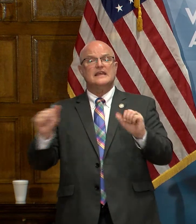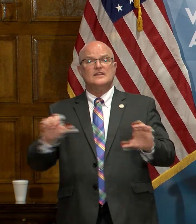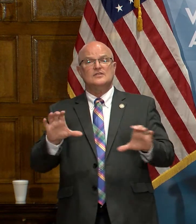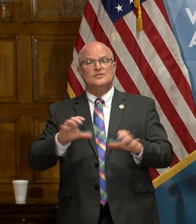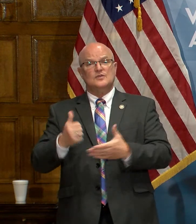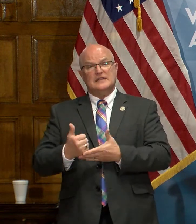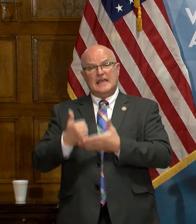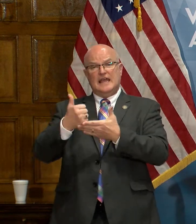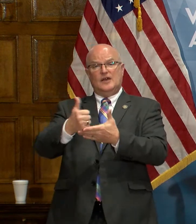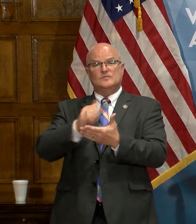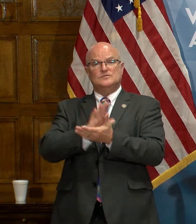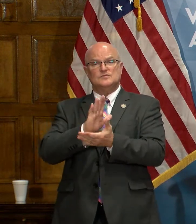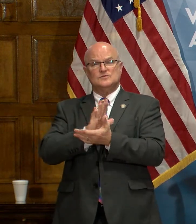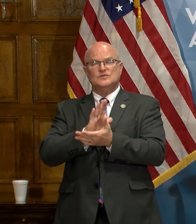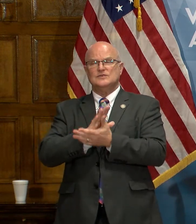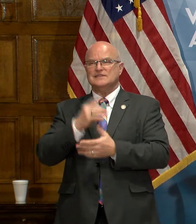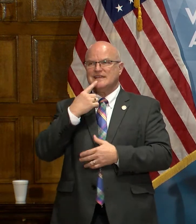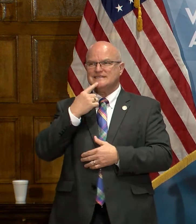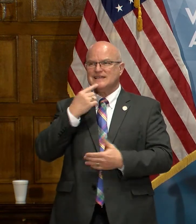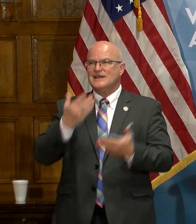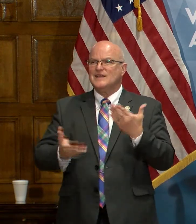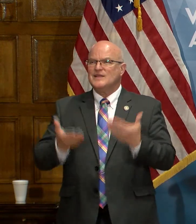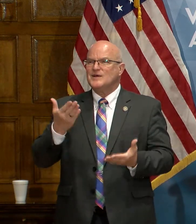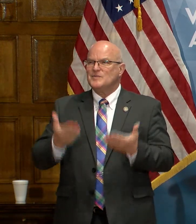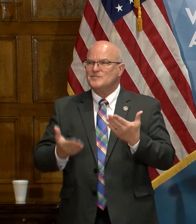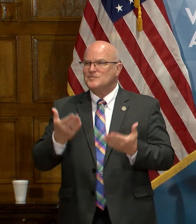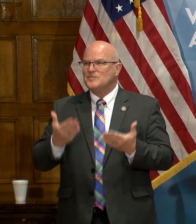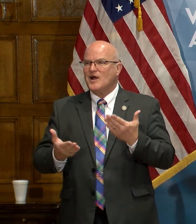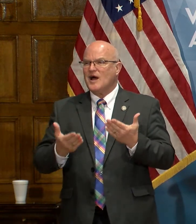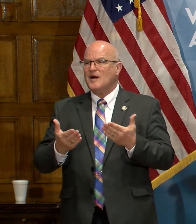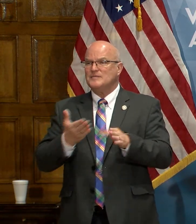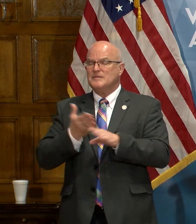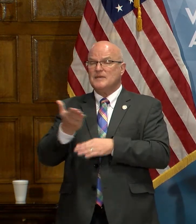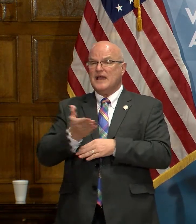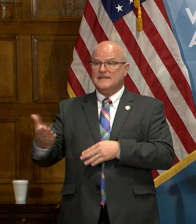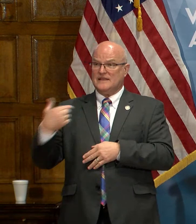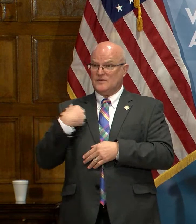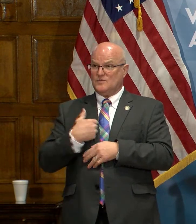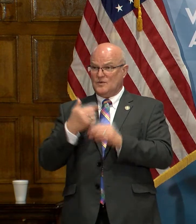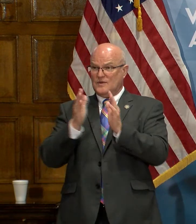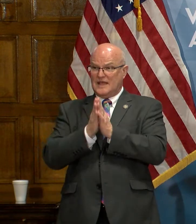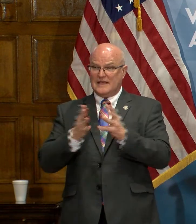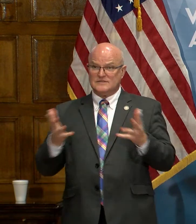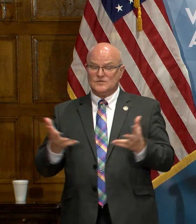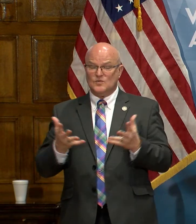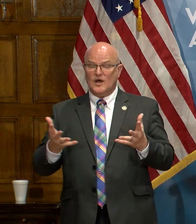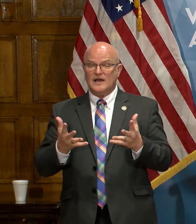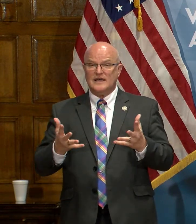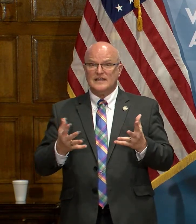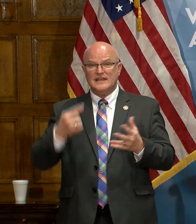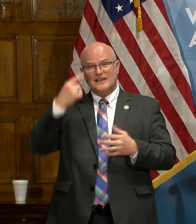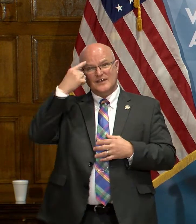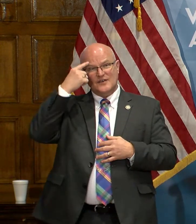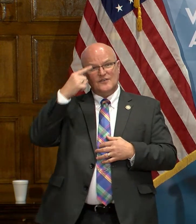to help schools. And I would say that probably the main thing that we would ask is for